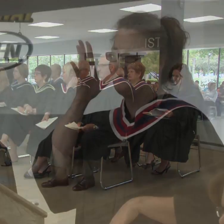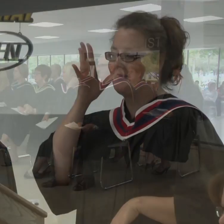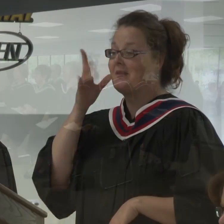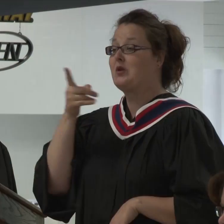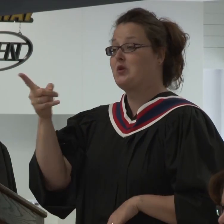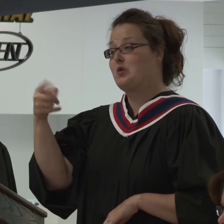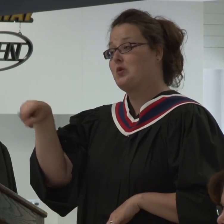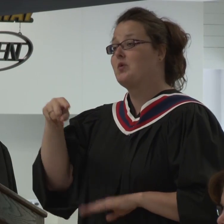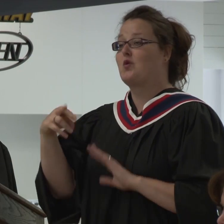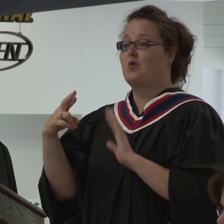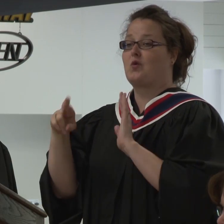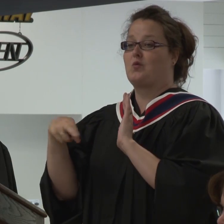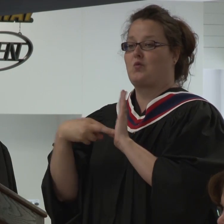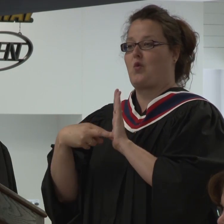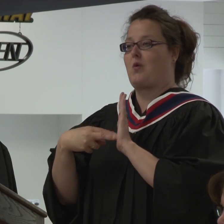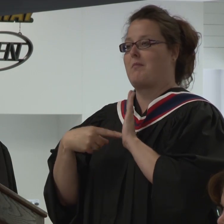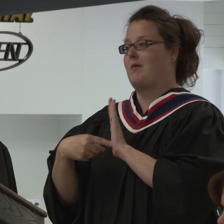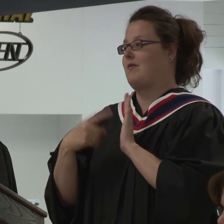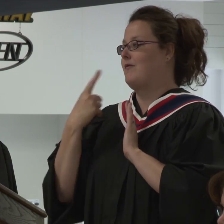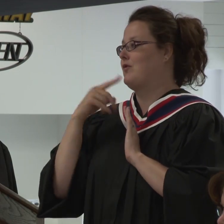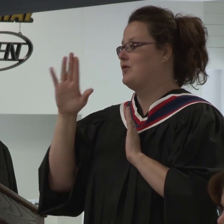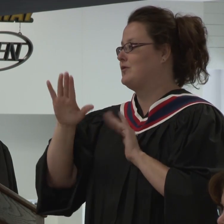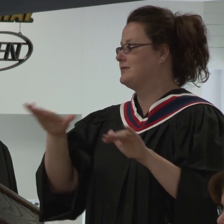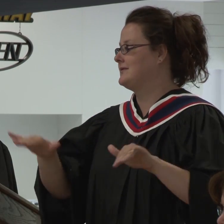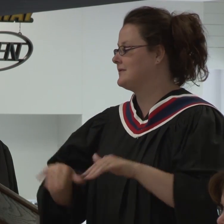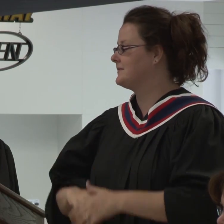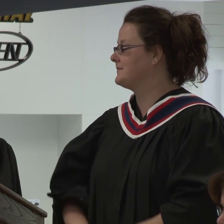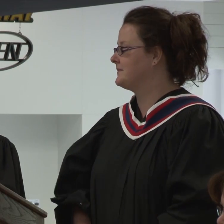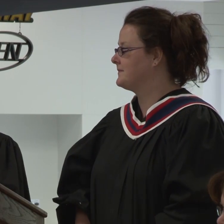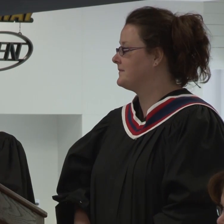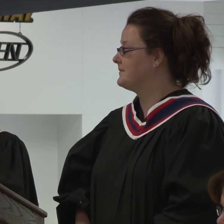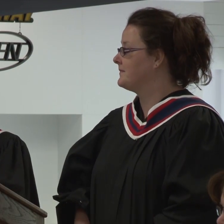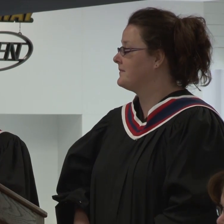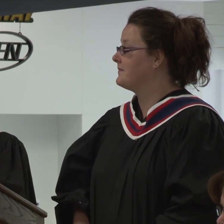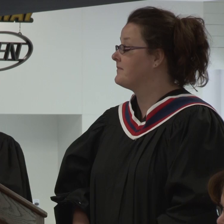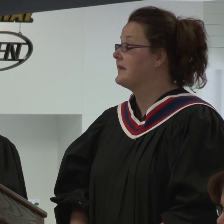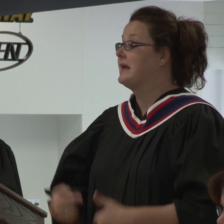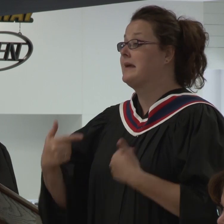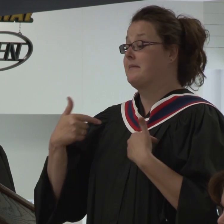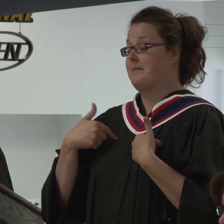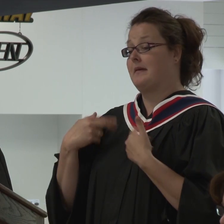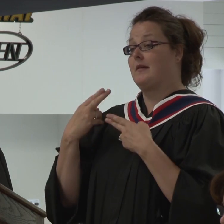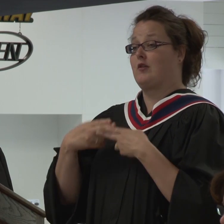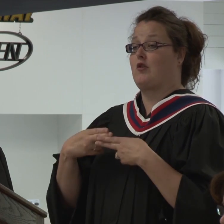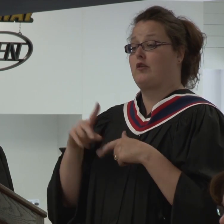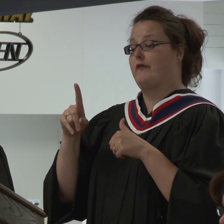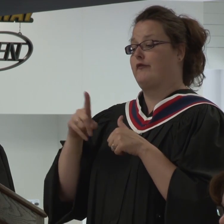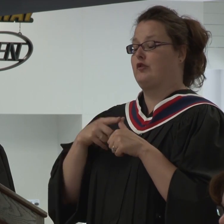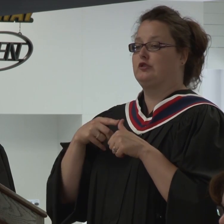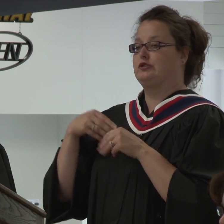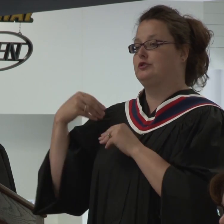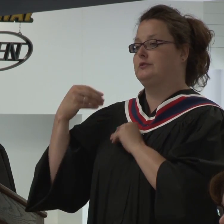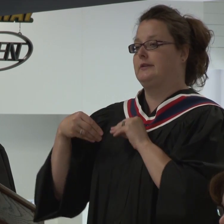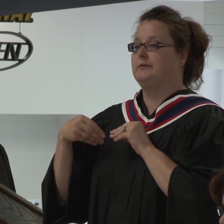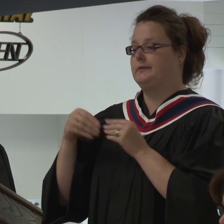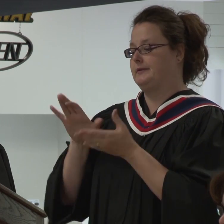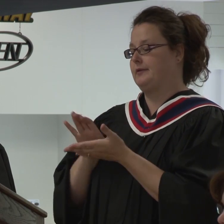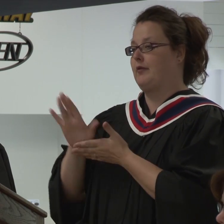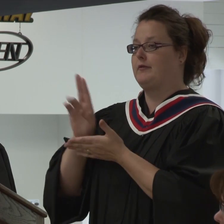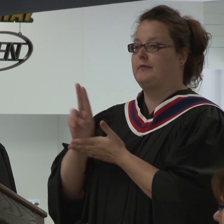role model for them. I am what we called a first-generation post-secondary